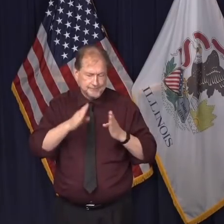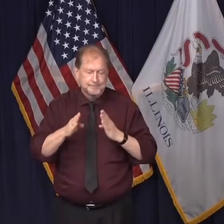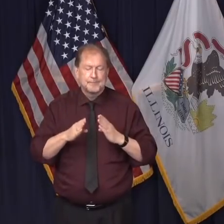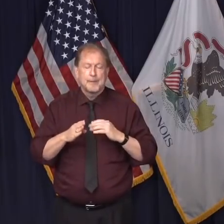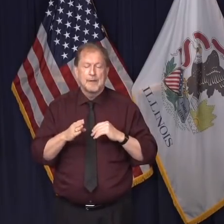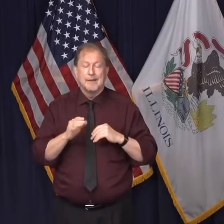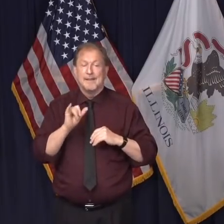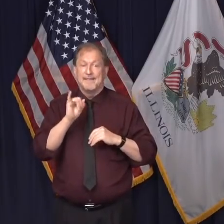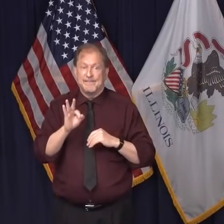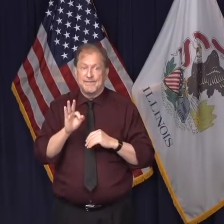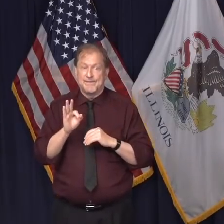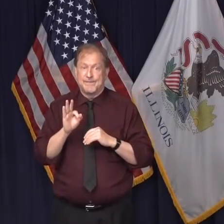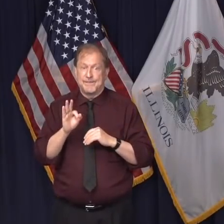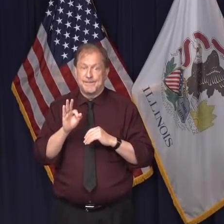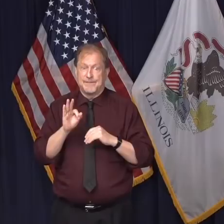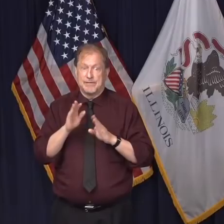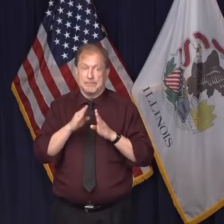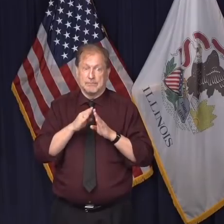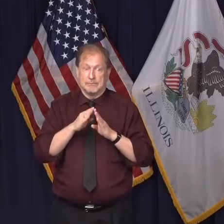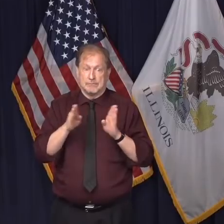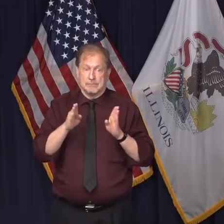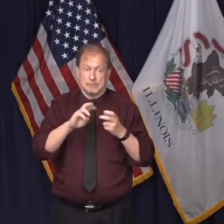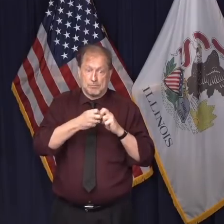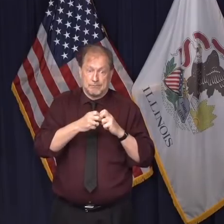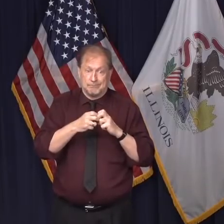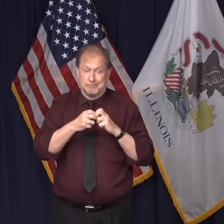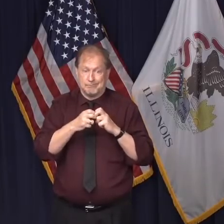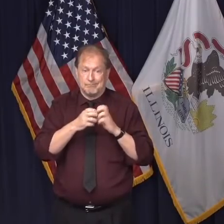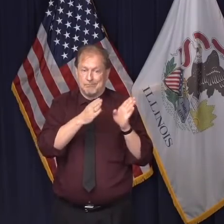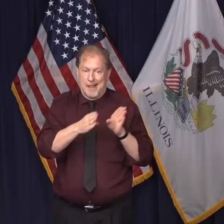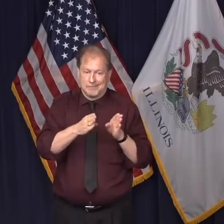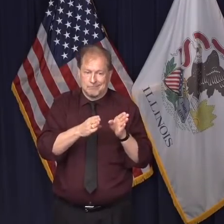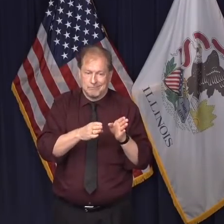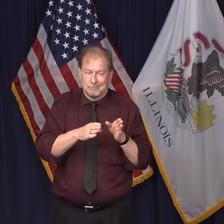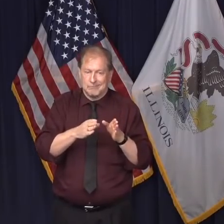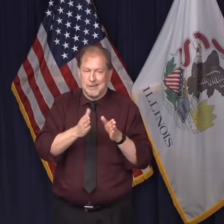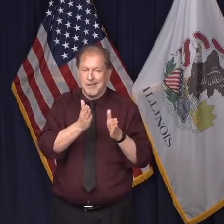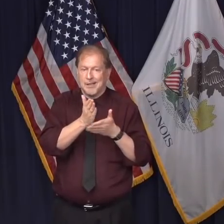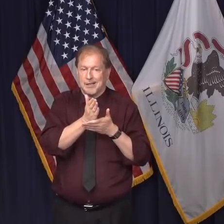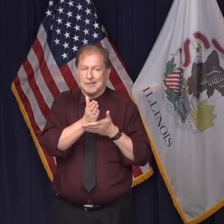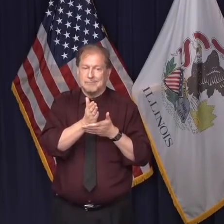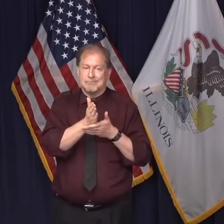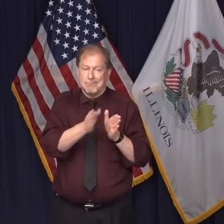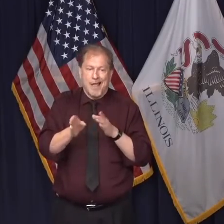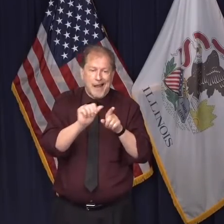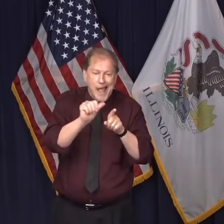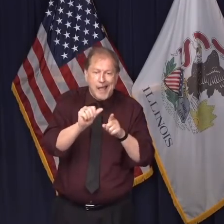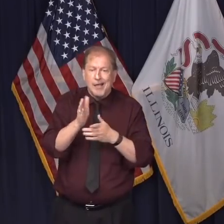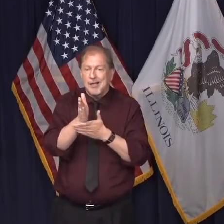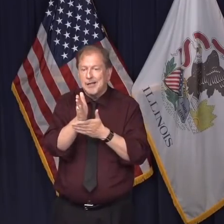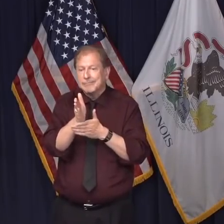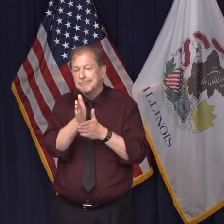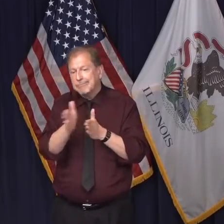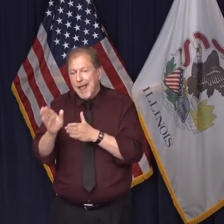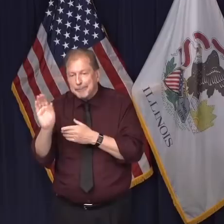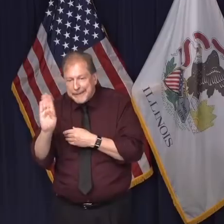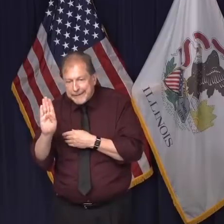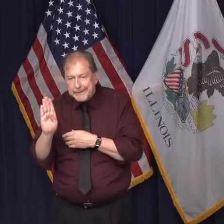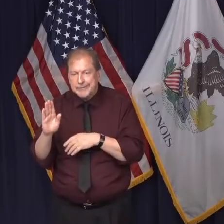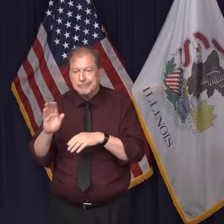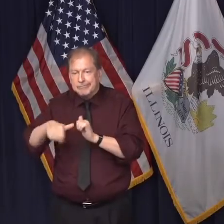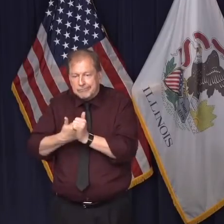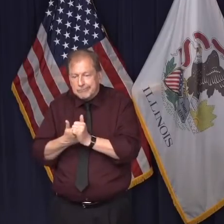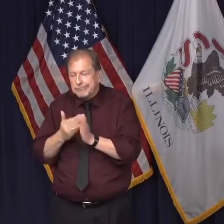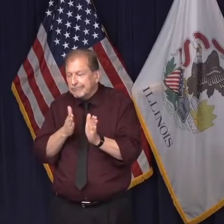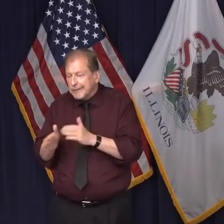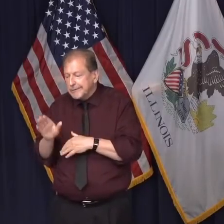outcome. But again, my hope and desire is for us to have all of our kids back